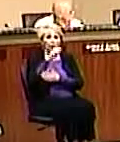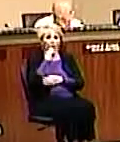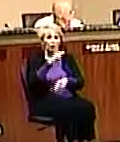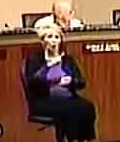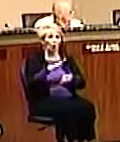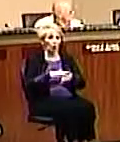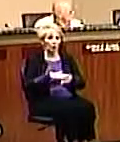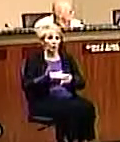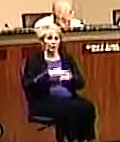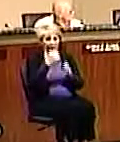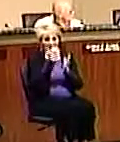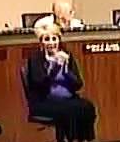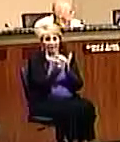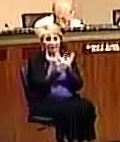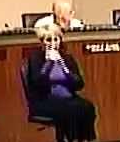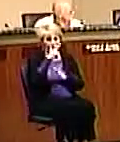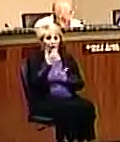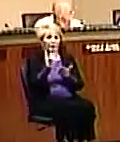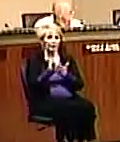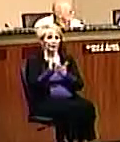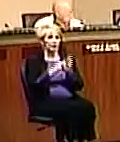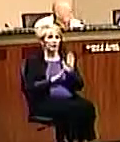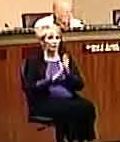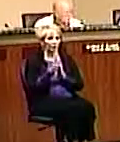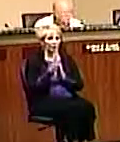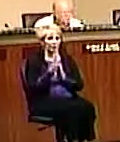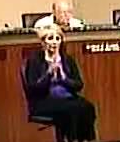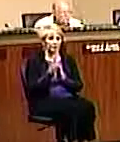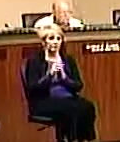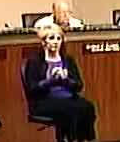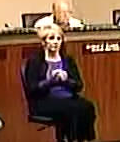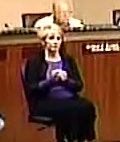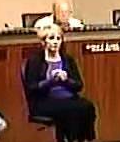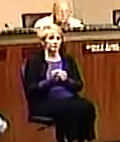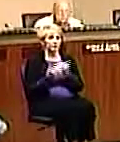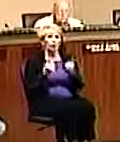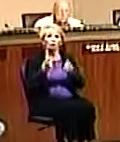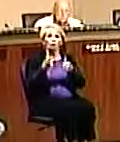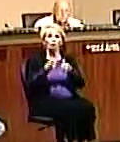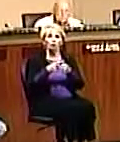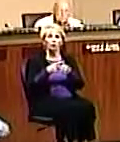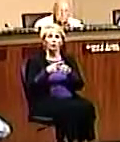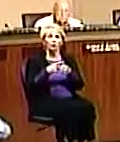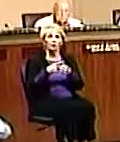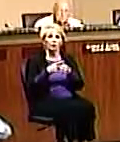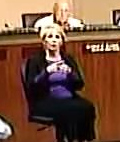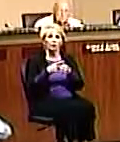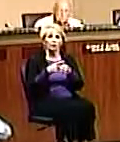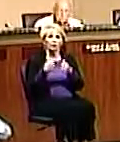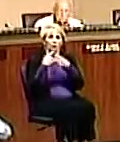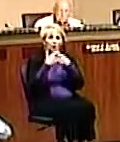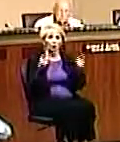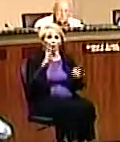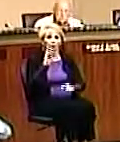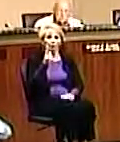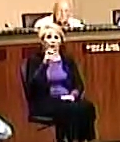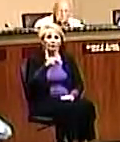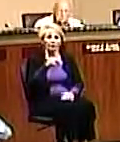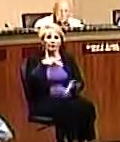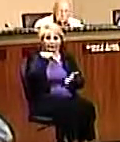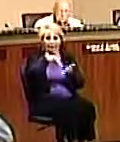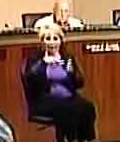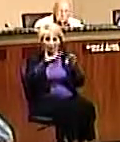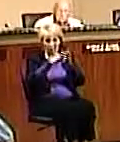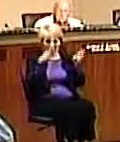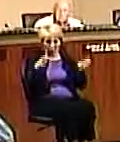on the list for some economic development. All right, first proclamation, Bill Lennon, if you'll go to the podium.